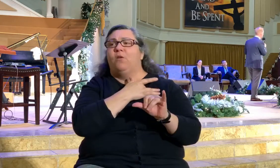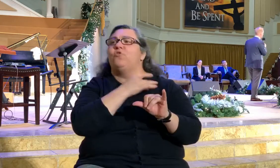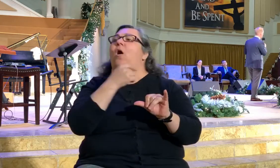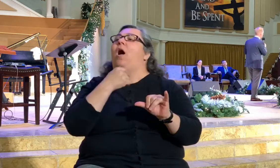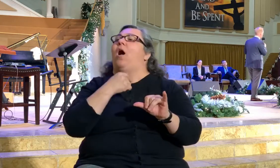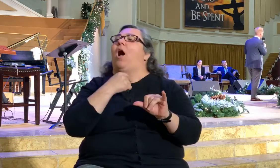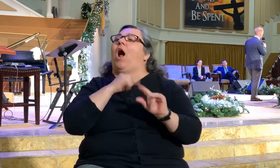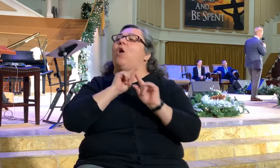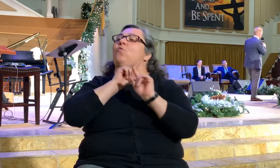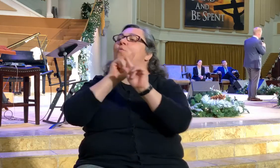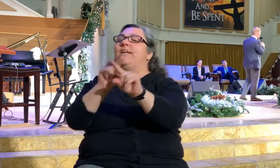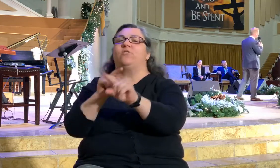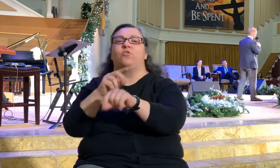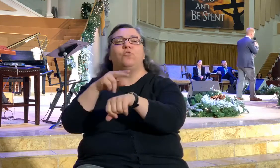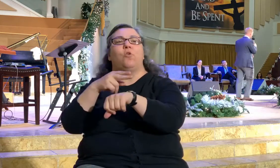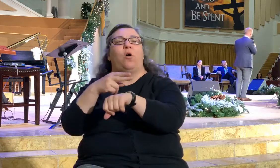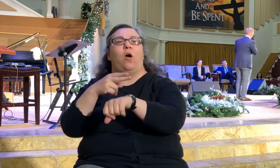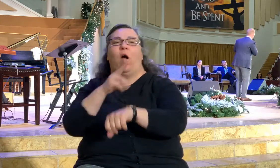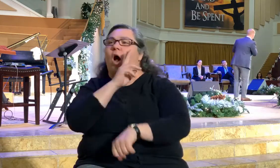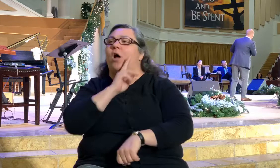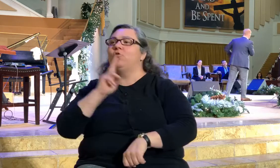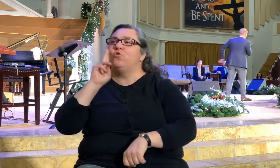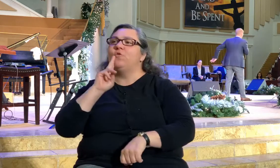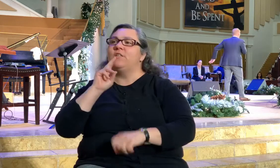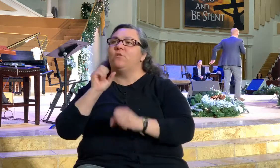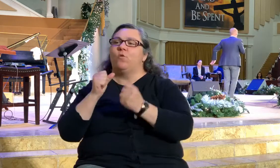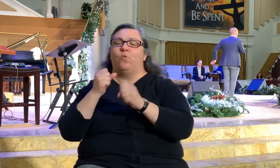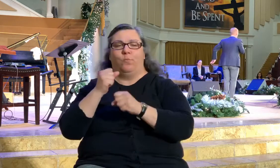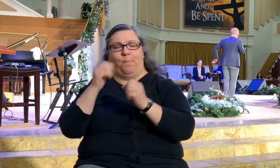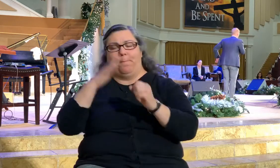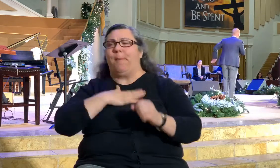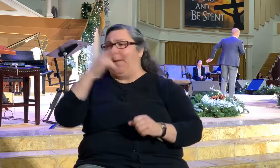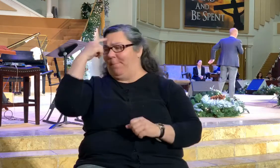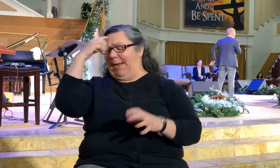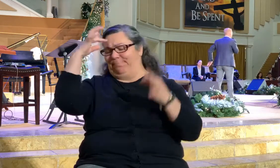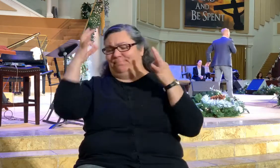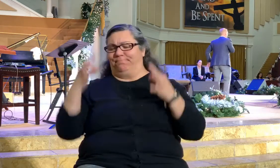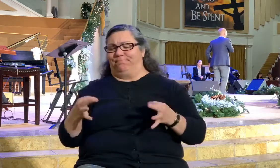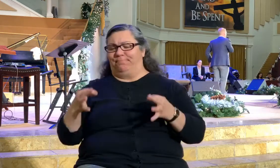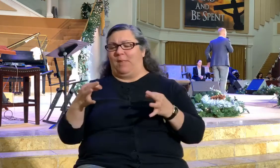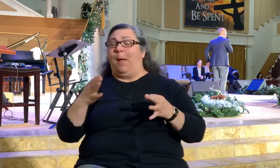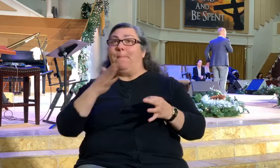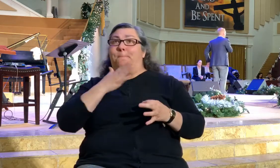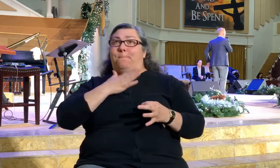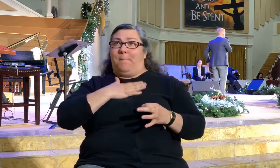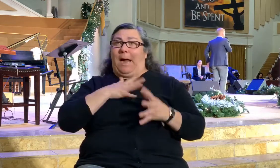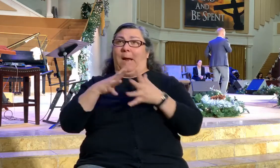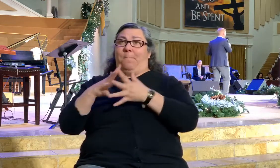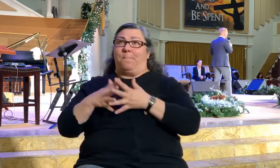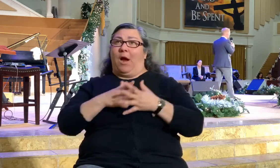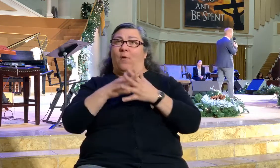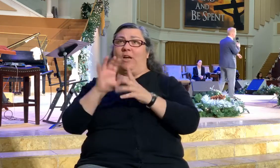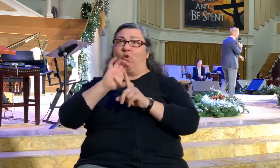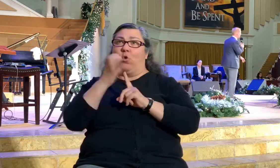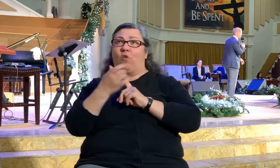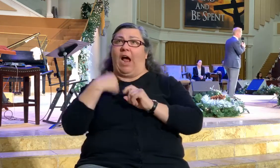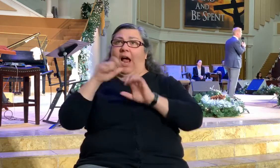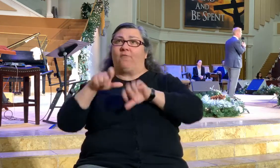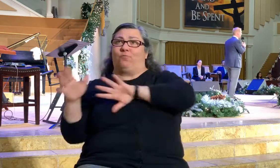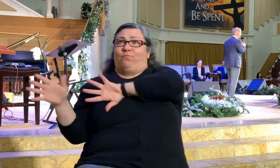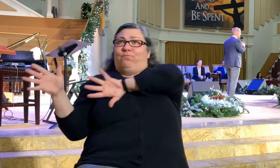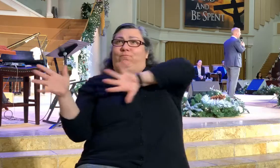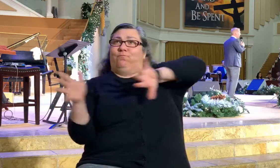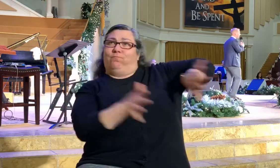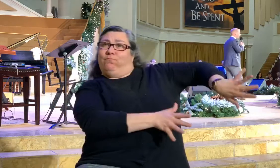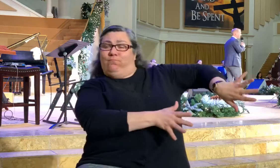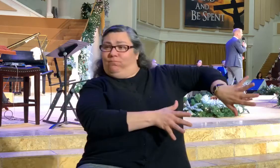me take away and push back the culture I'm from America. If I'm going to reach a Honduran